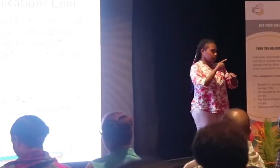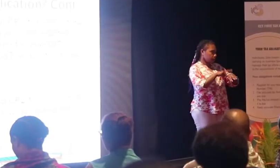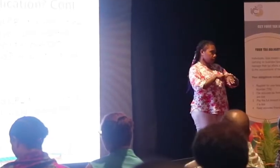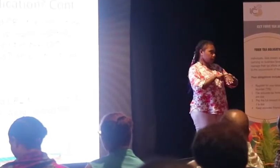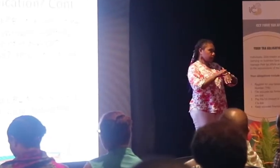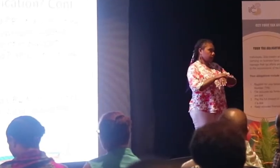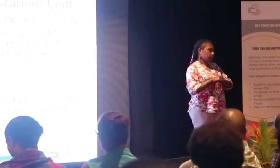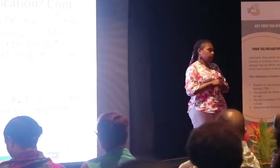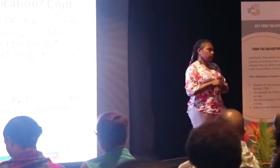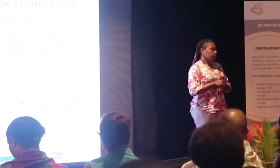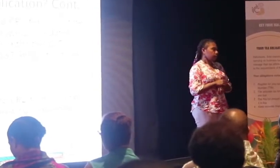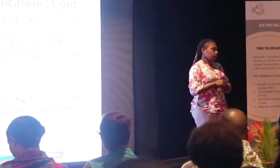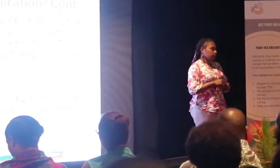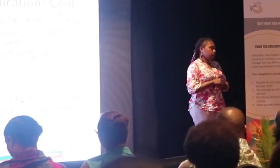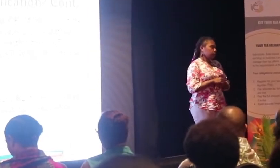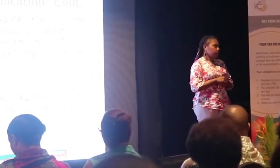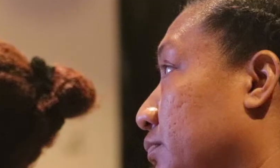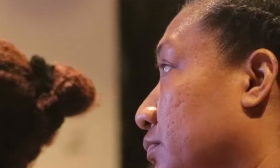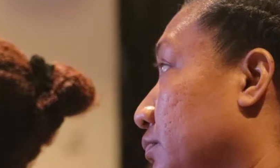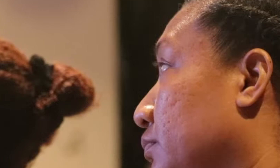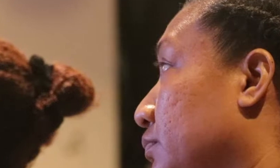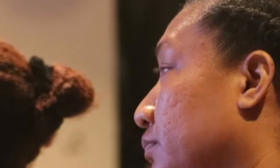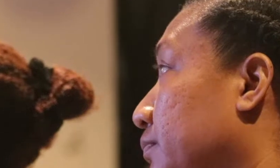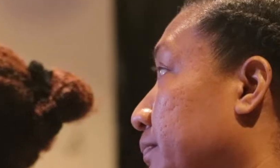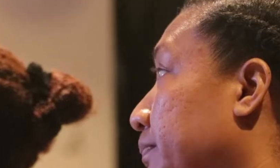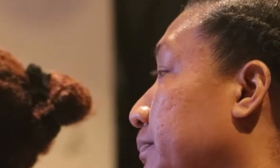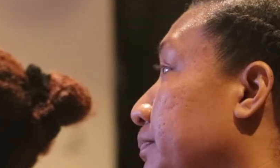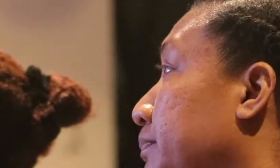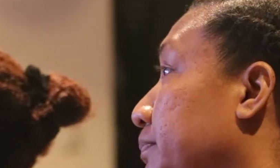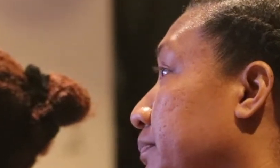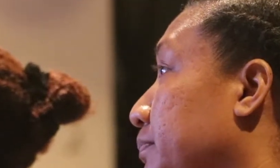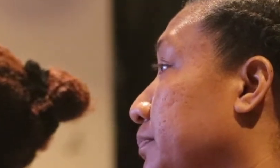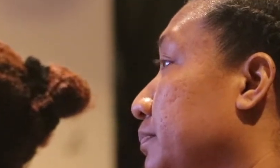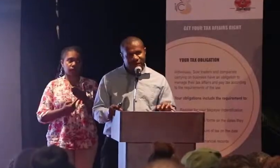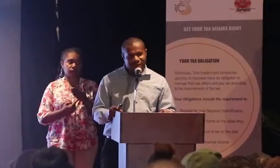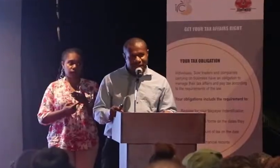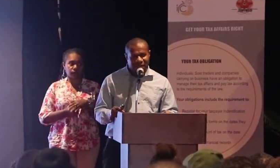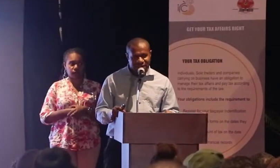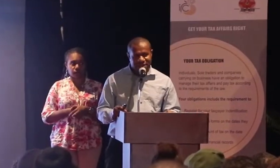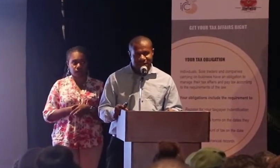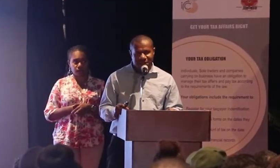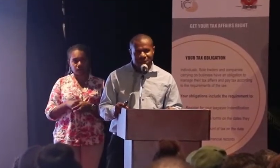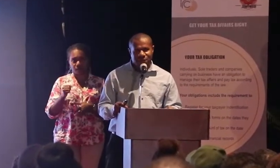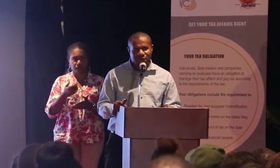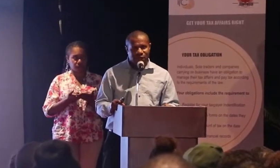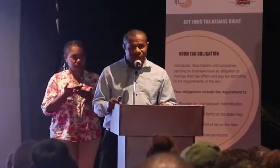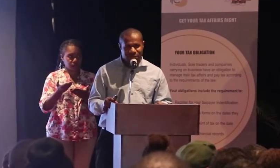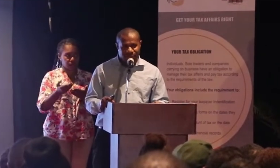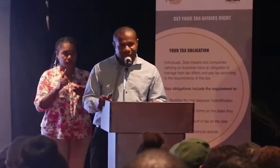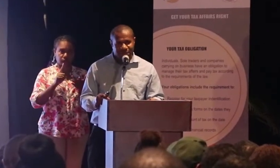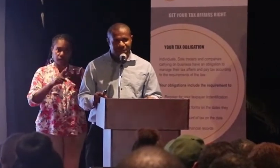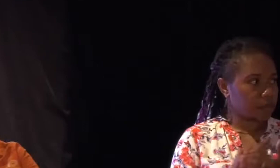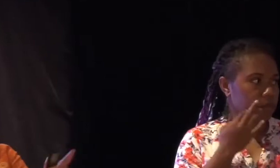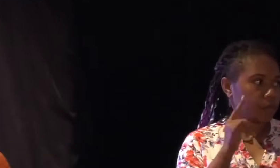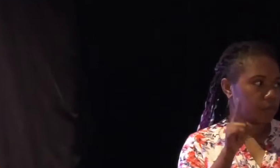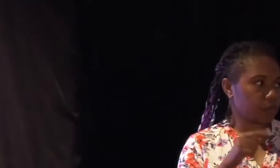You mean certain GST? Nah, this is the GST money you're buying with me. Instead of come forward long, I have seen a buying this GST. You mean also